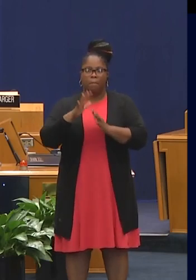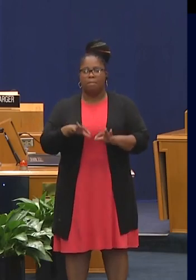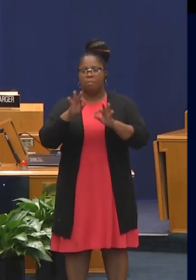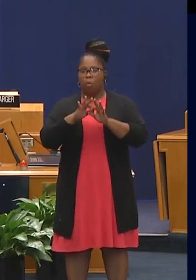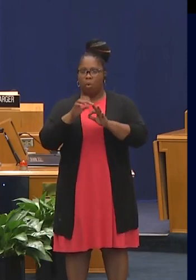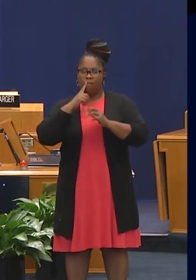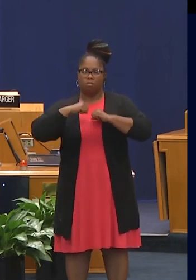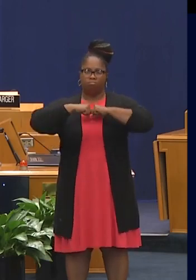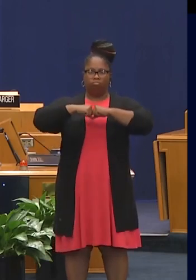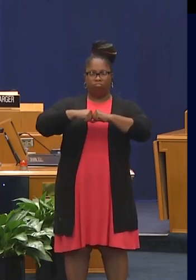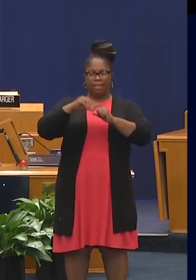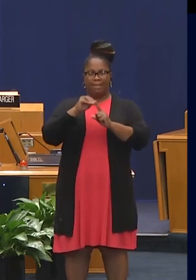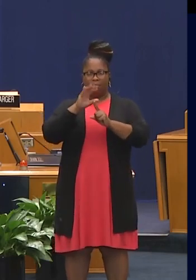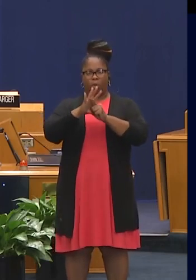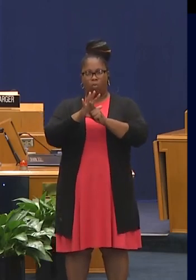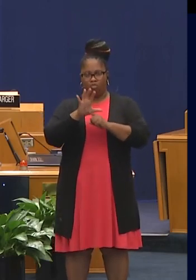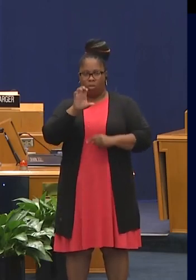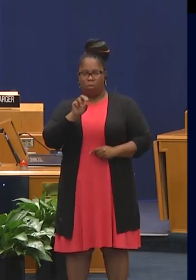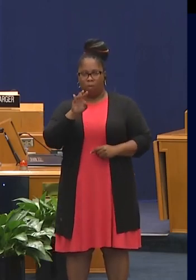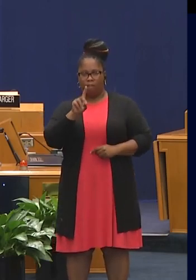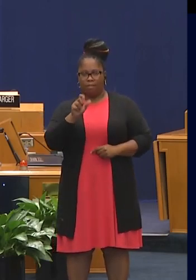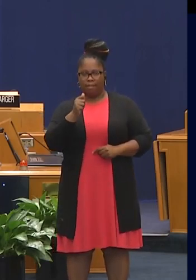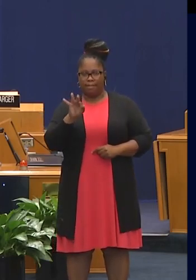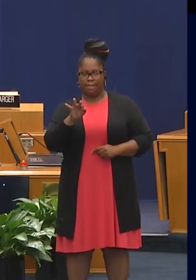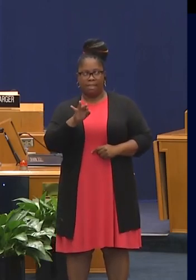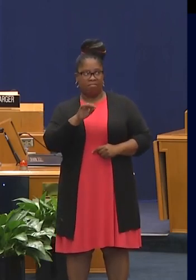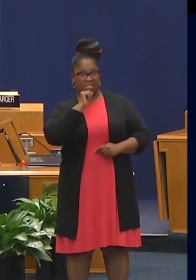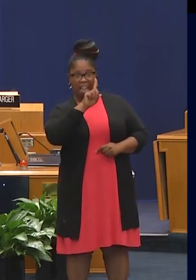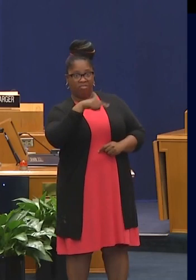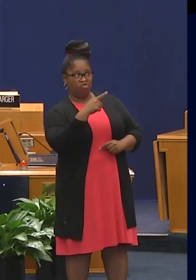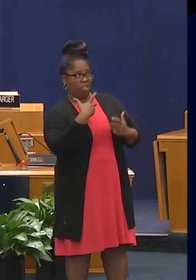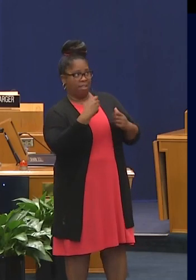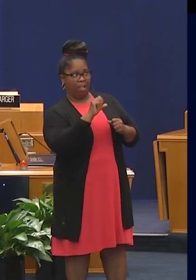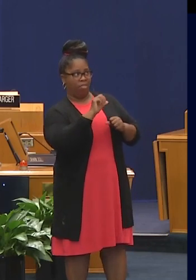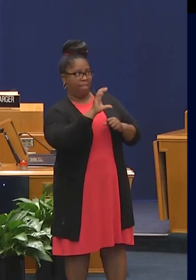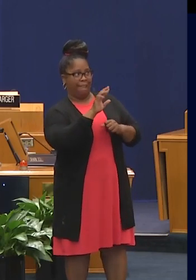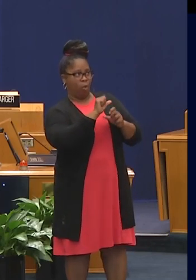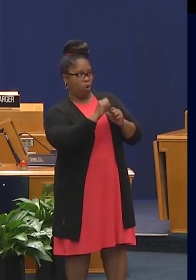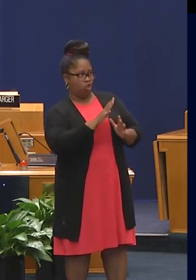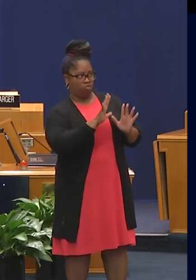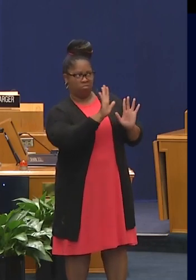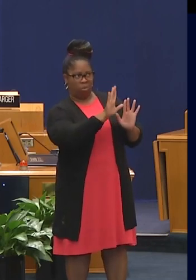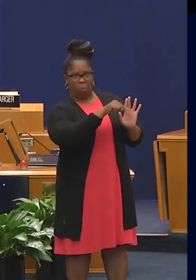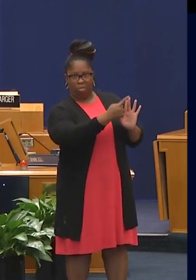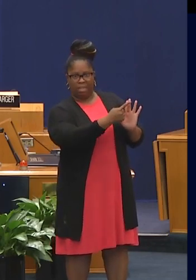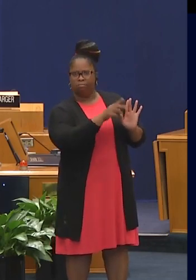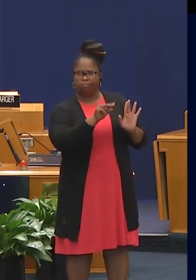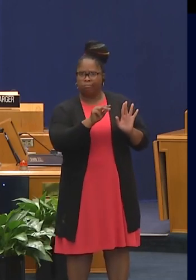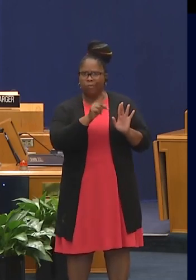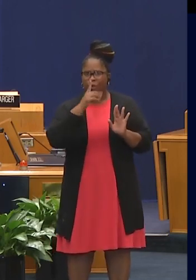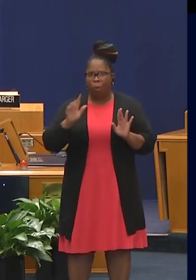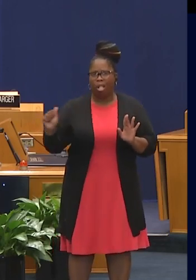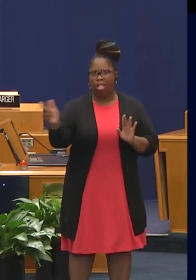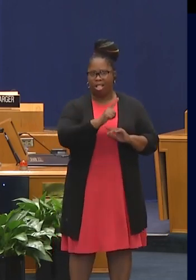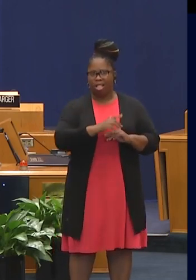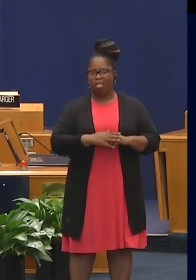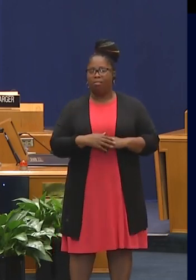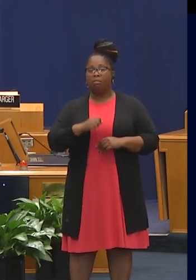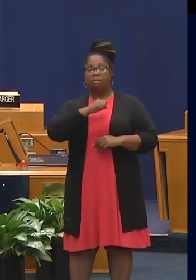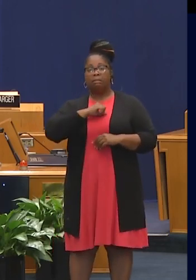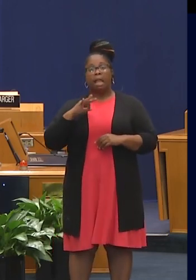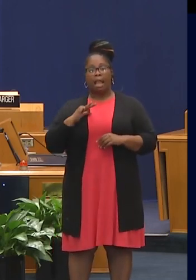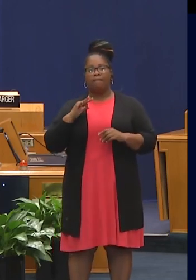to COVID-19. And that applies for the general public as well as to healthcare workforce. Staff across the Department of Health